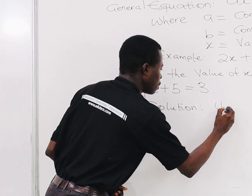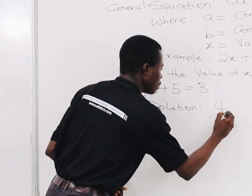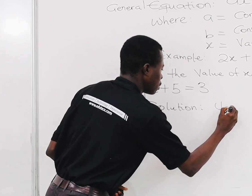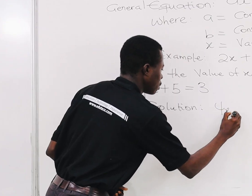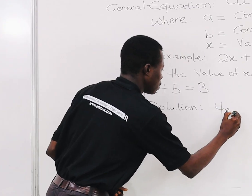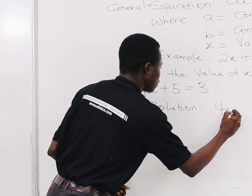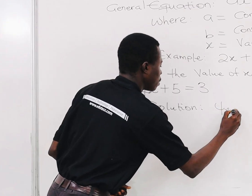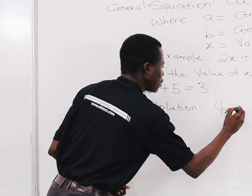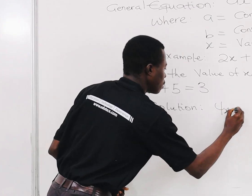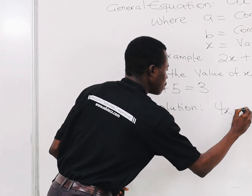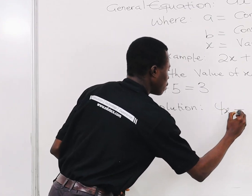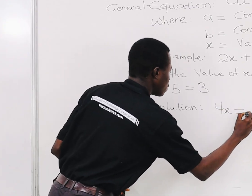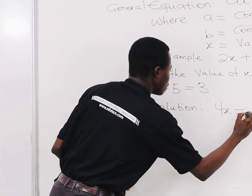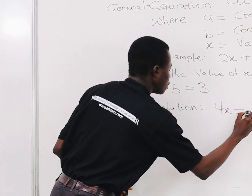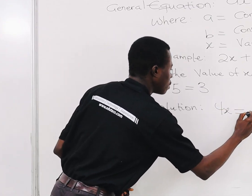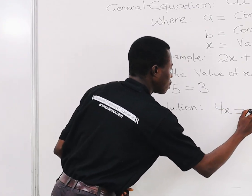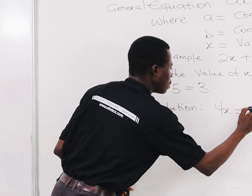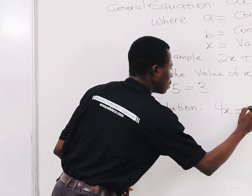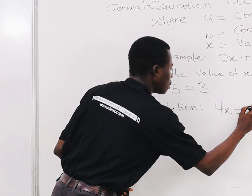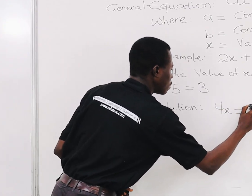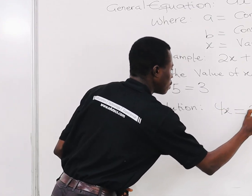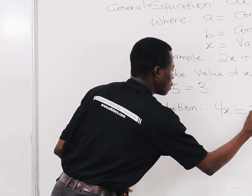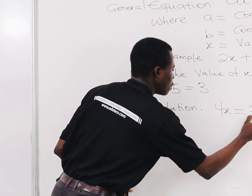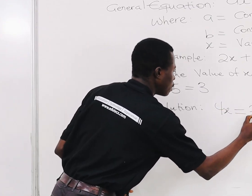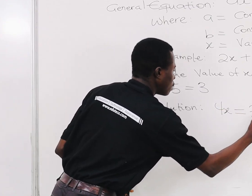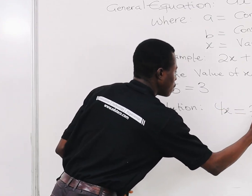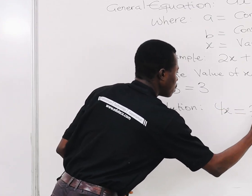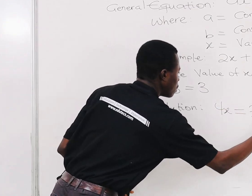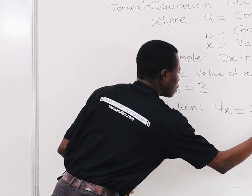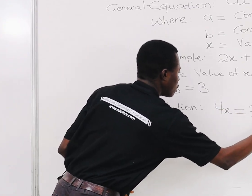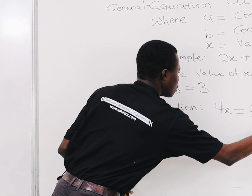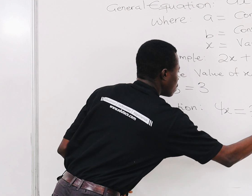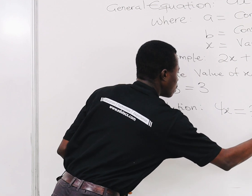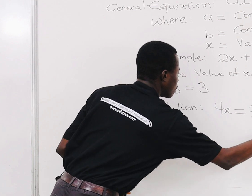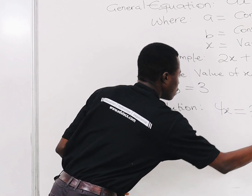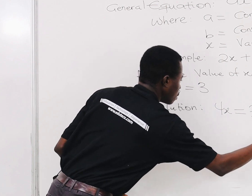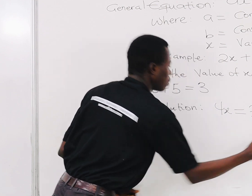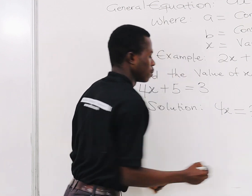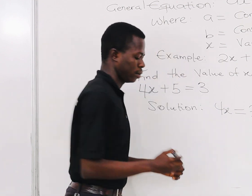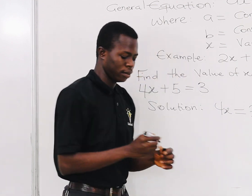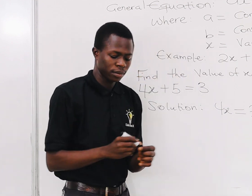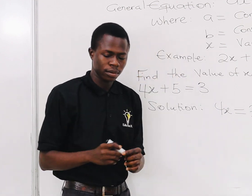For x will be equal to 3 minus 5.